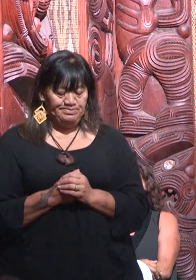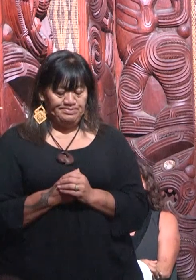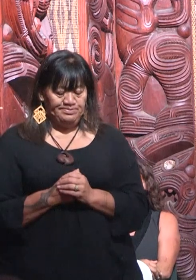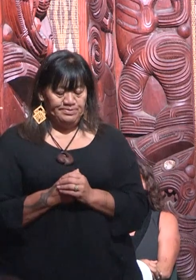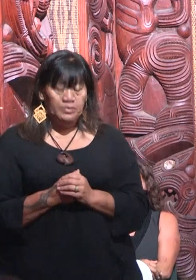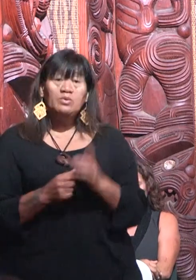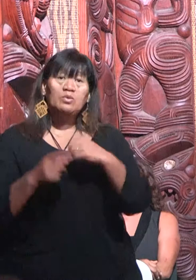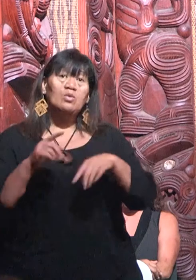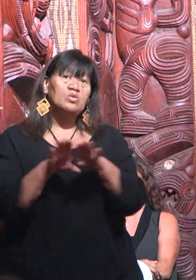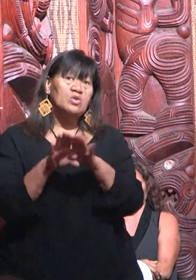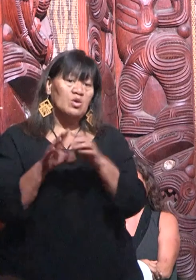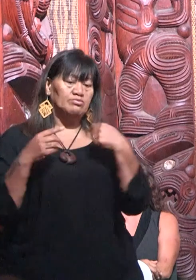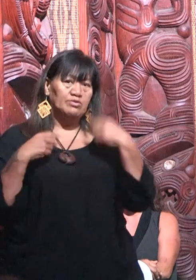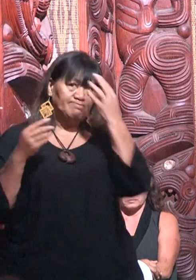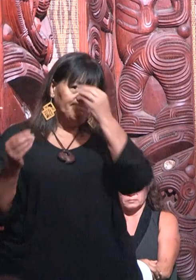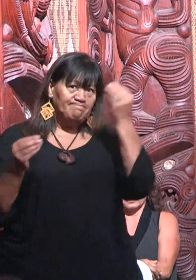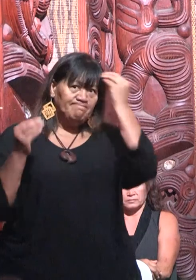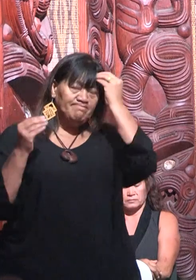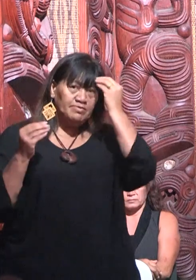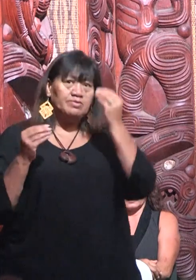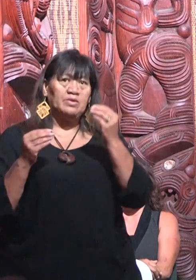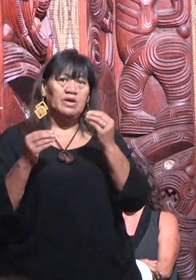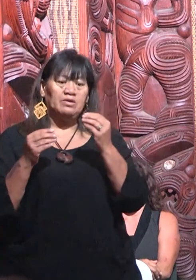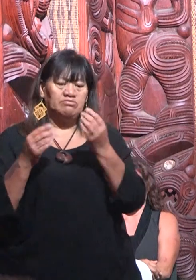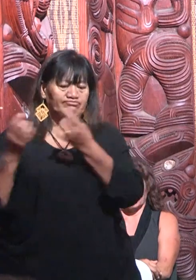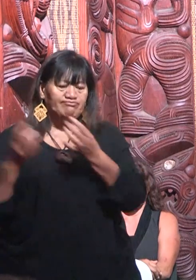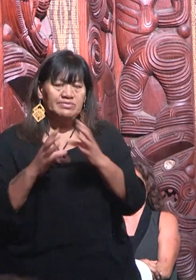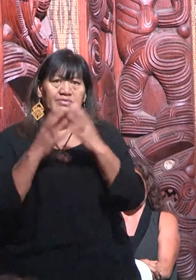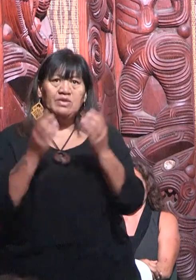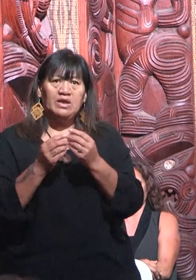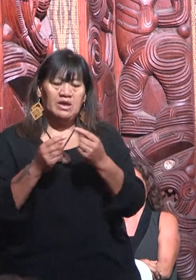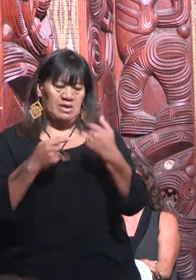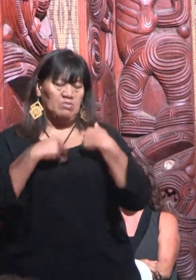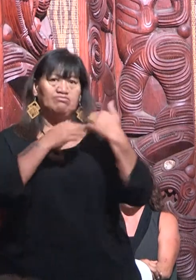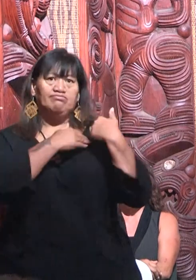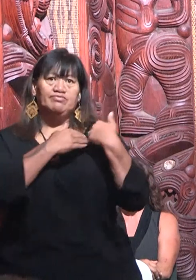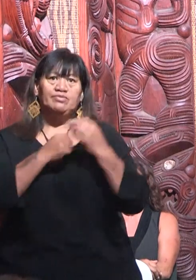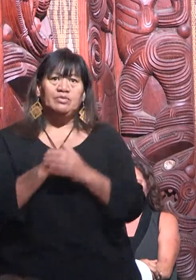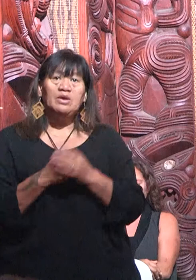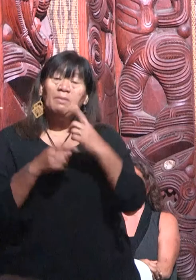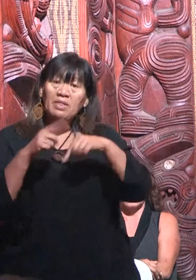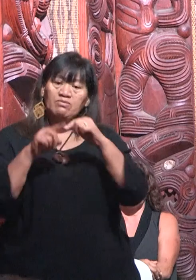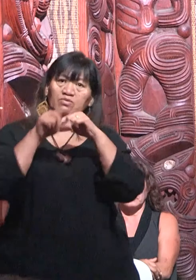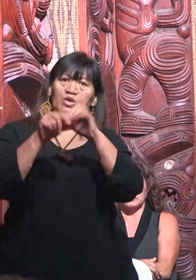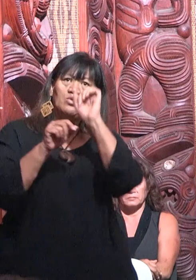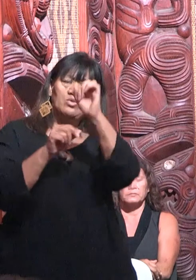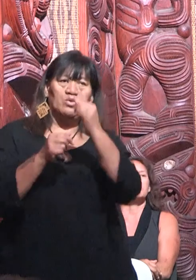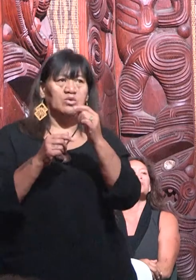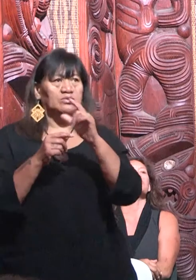Kia mahara anō mātou ki ngā whakahau a taum tama ki